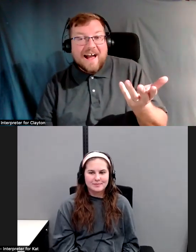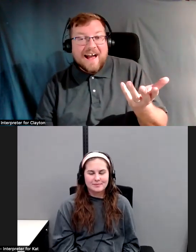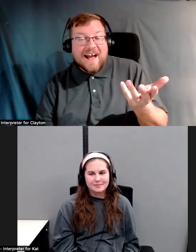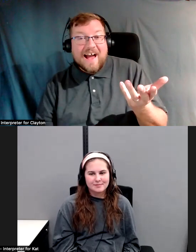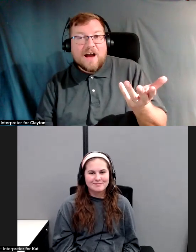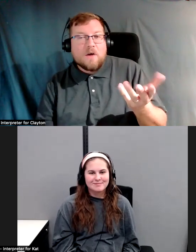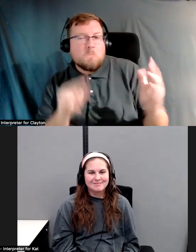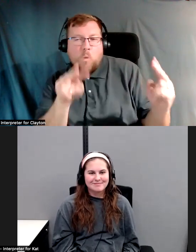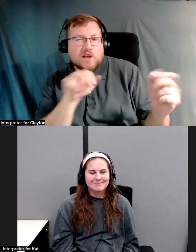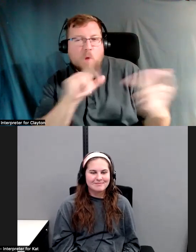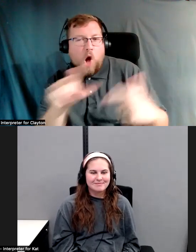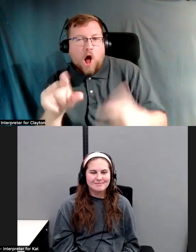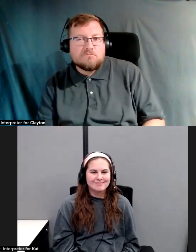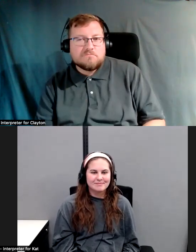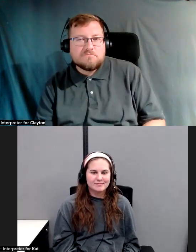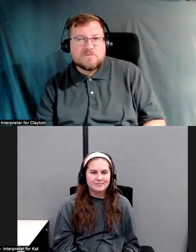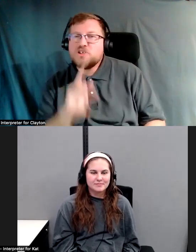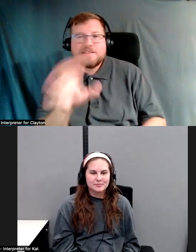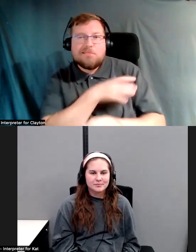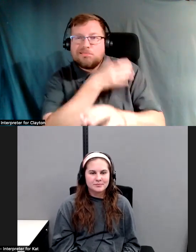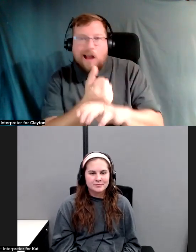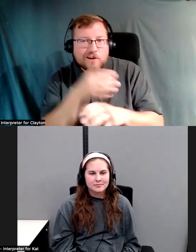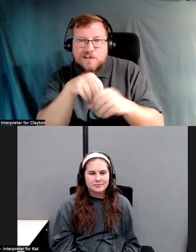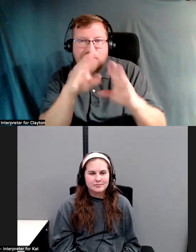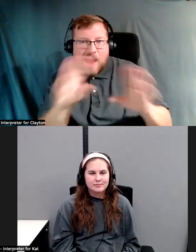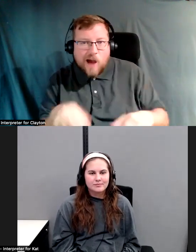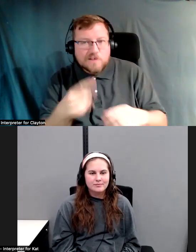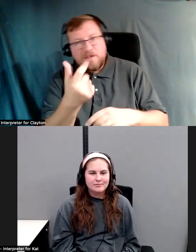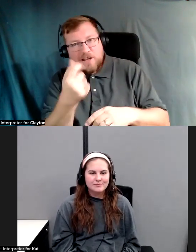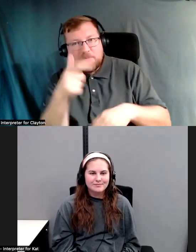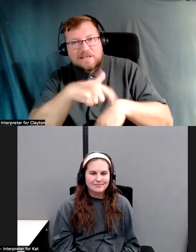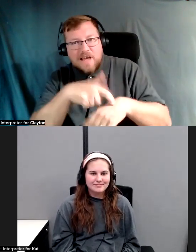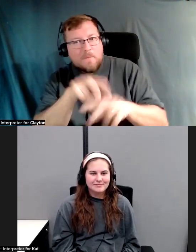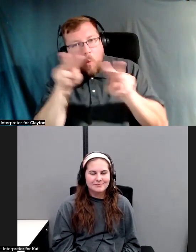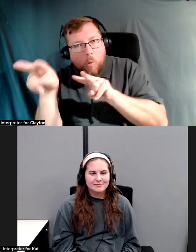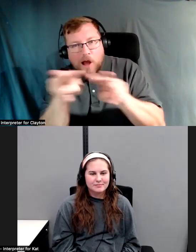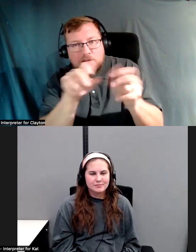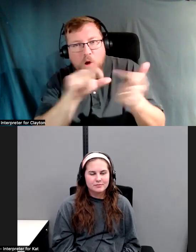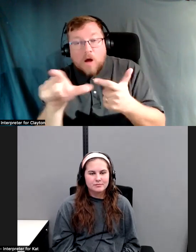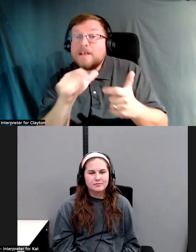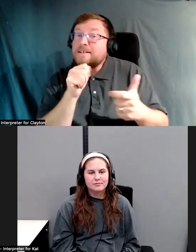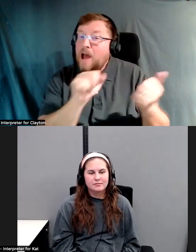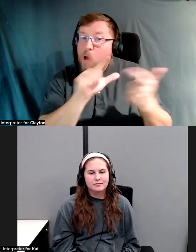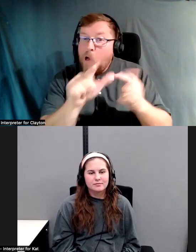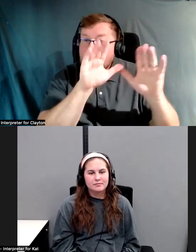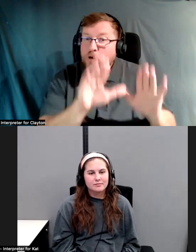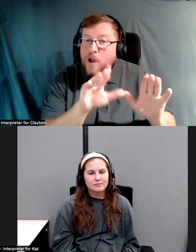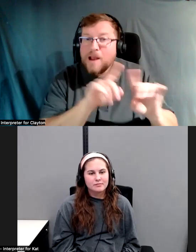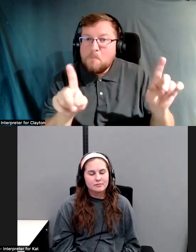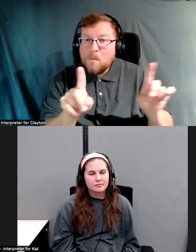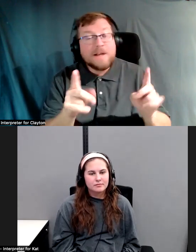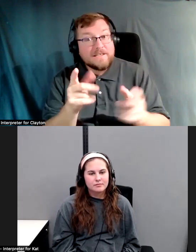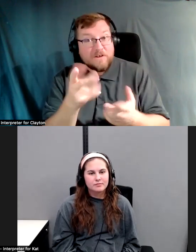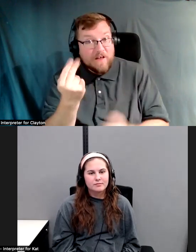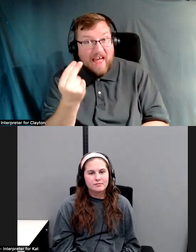yeah, just watch all of them. Just lock yourself in the house for a little while, and you can watch all of them. They're not all great, but you know, you get to have some laughs at